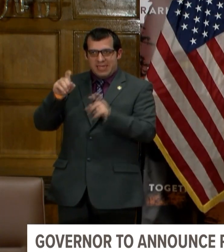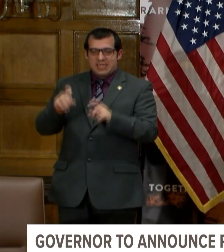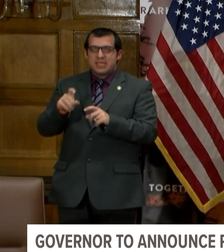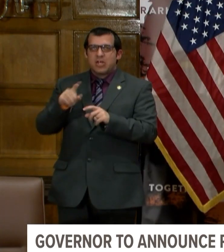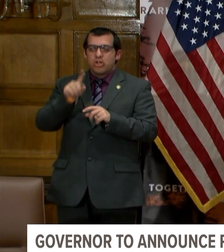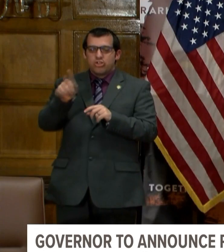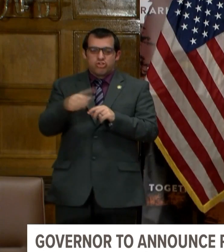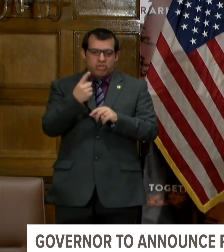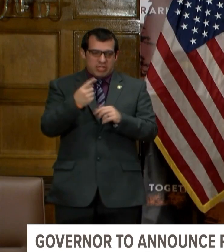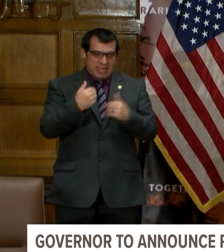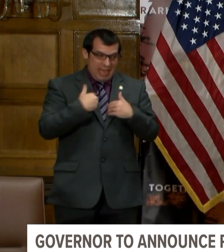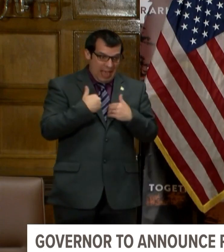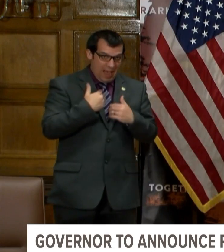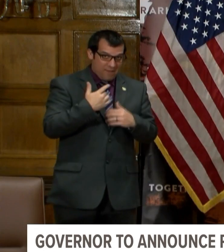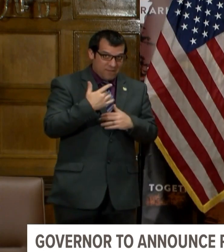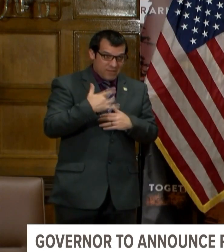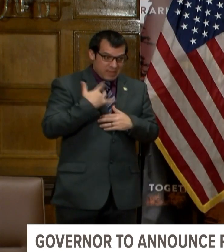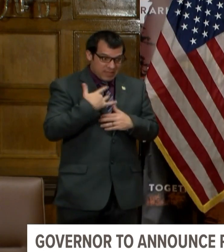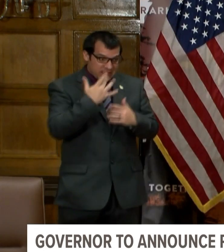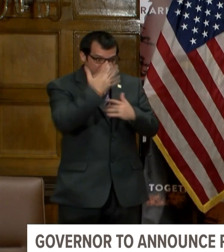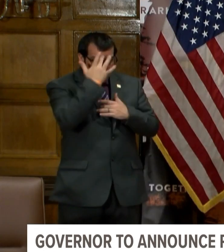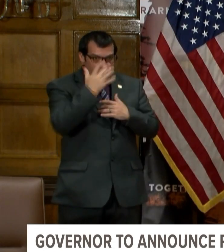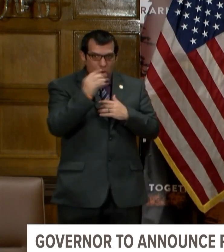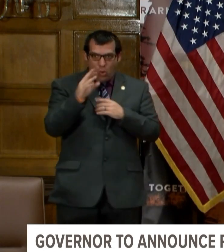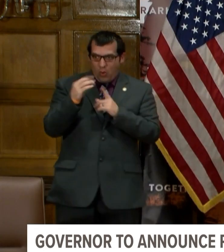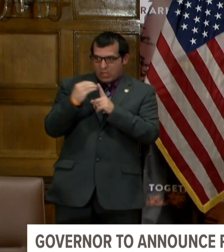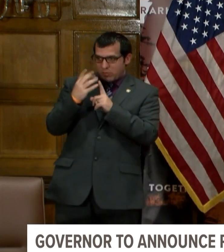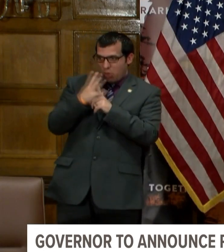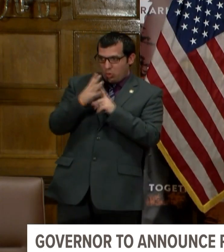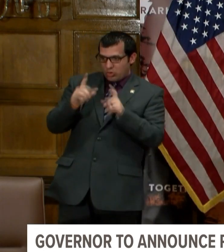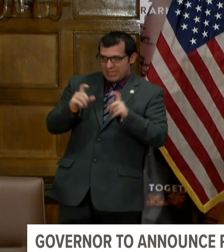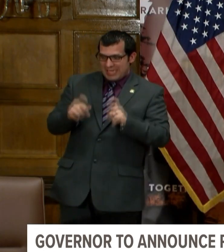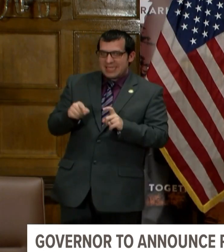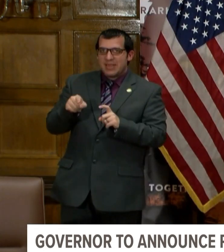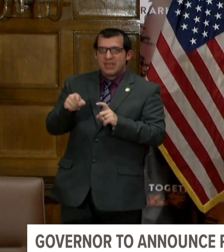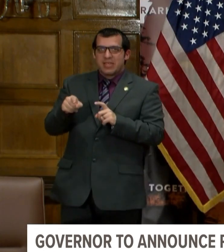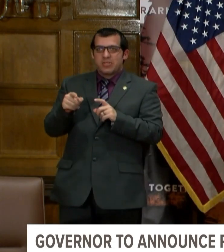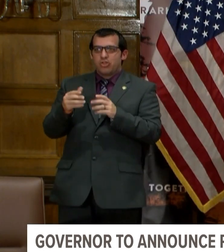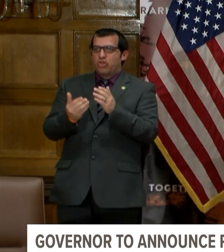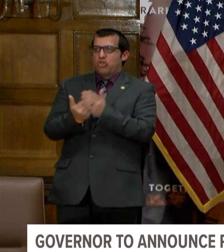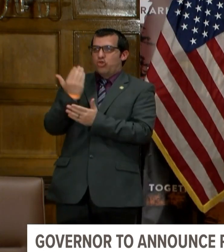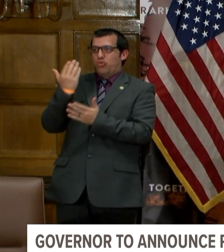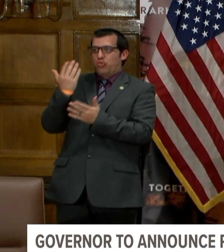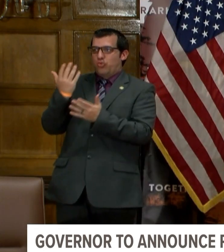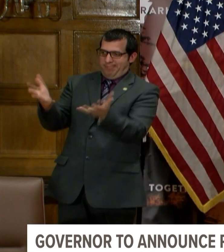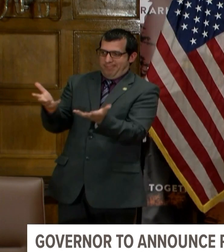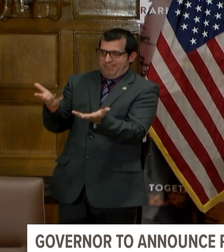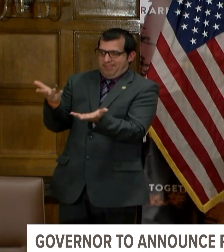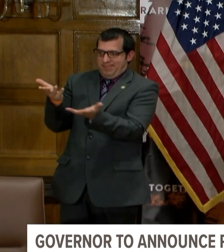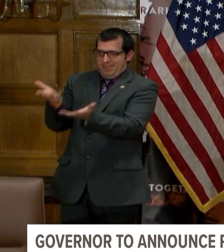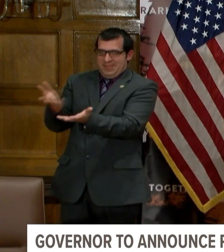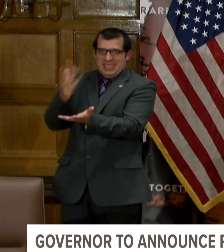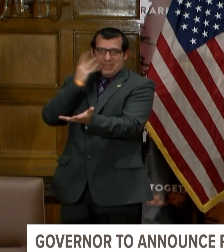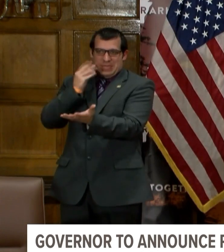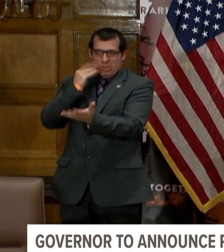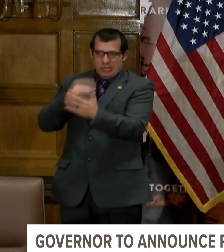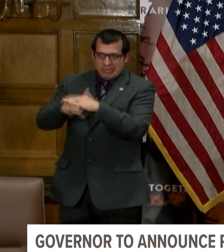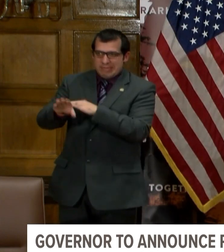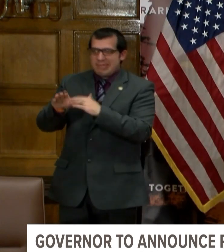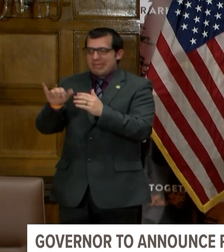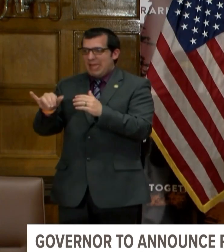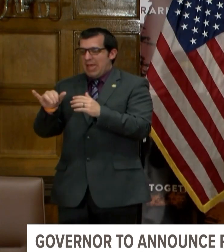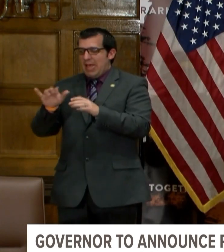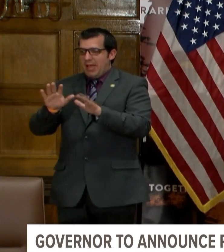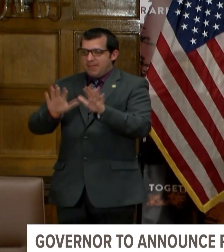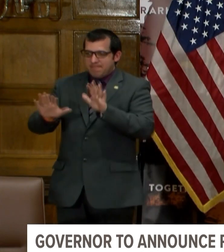symptomatic or exposure type testing. And so this is a new world for us that will give us hits